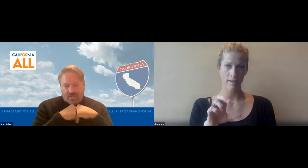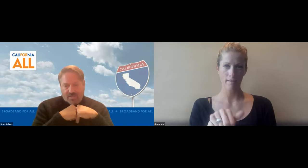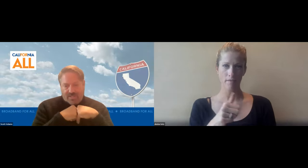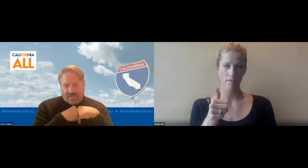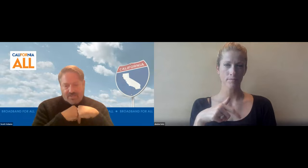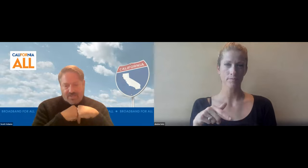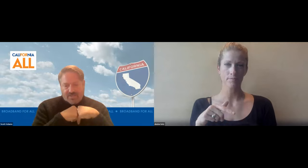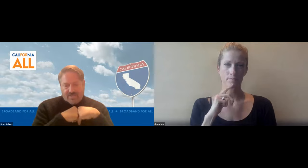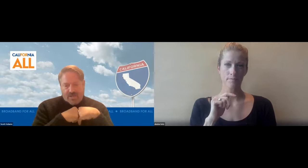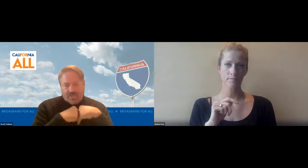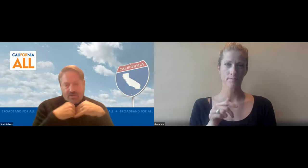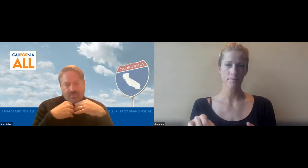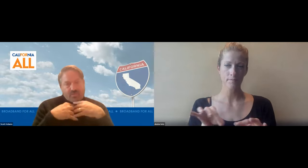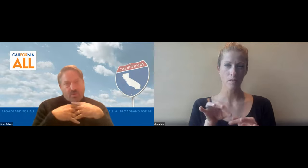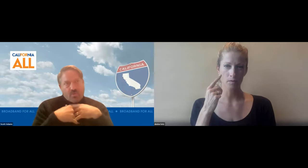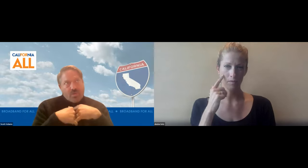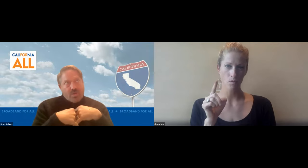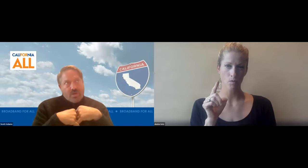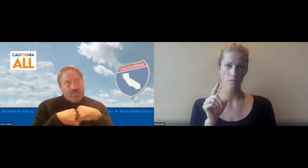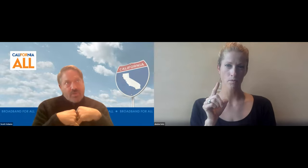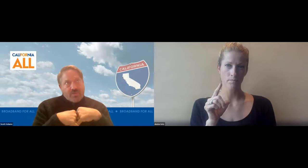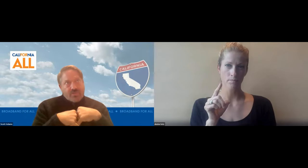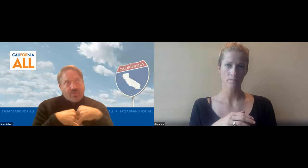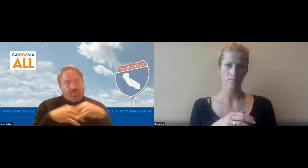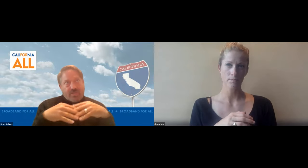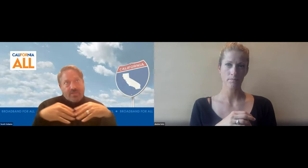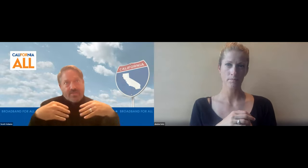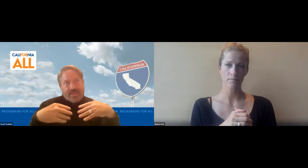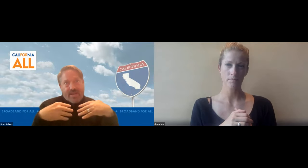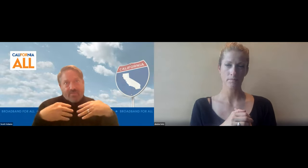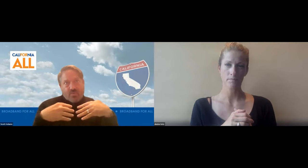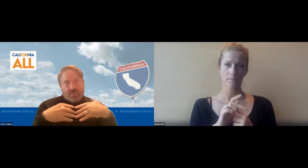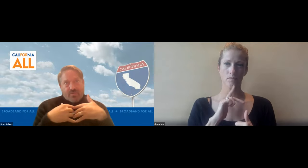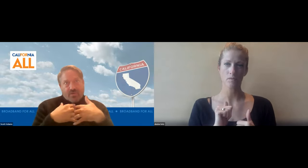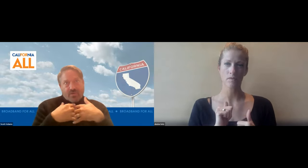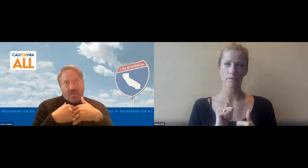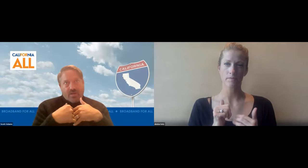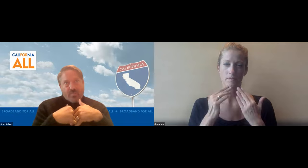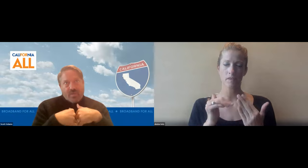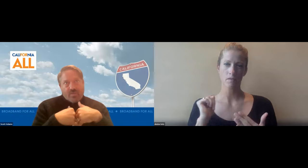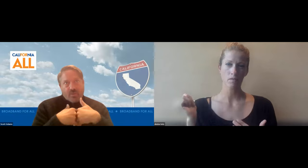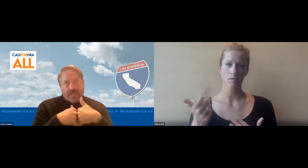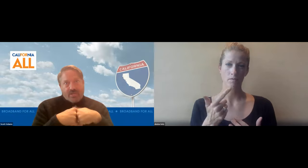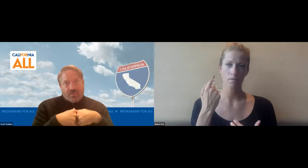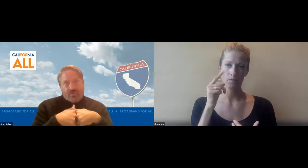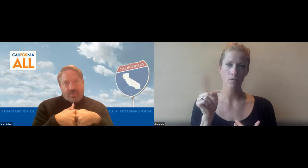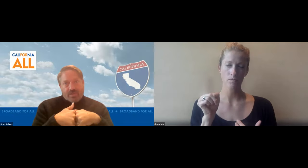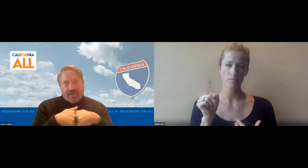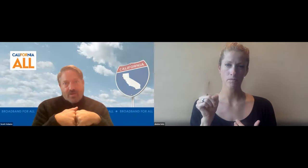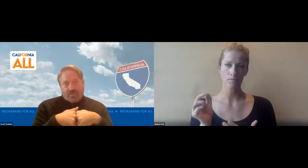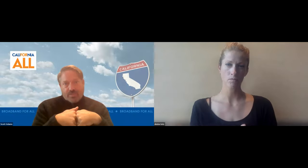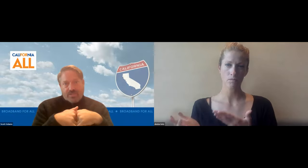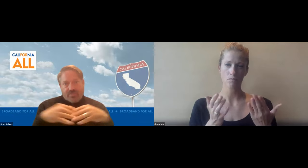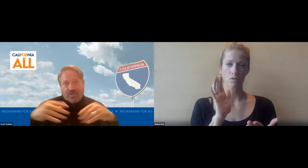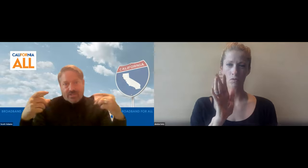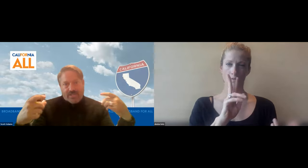of getting devices out there. So just really thank everyone for bringing your subject